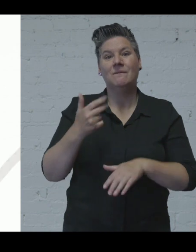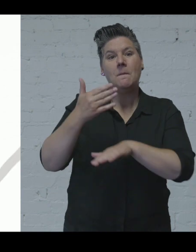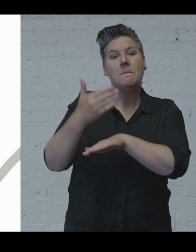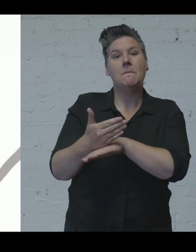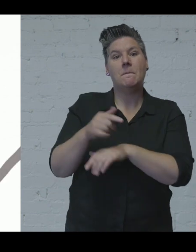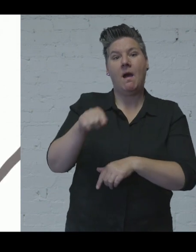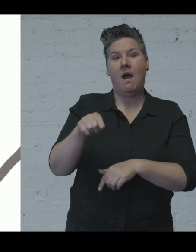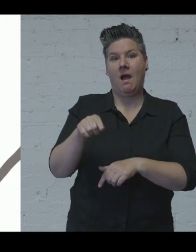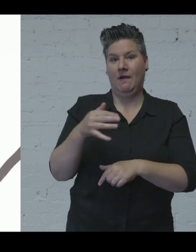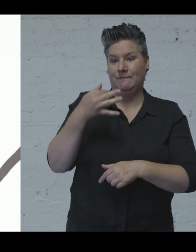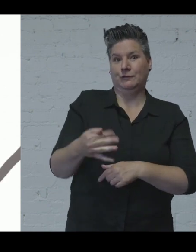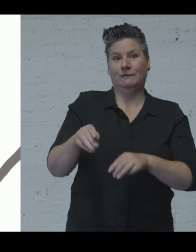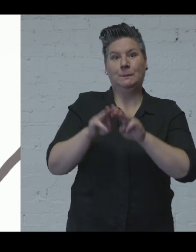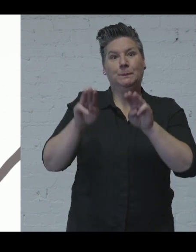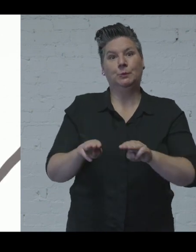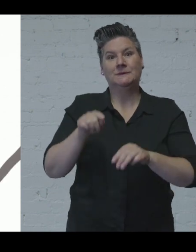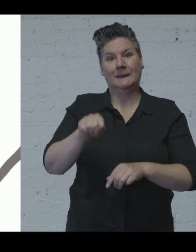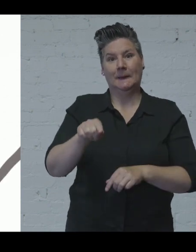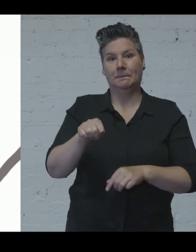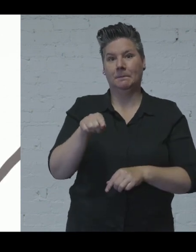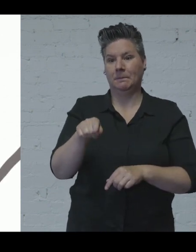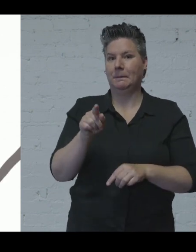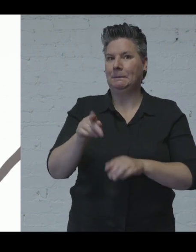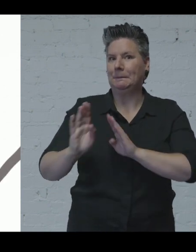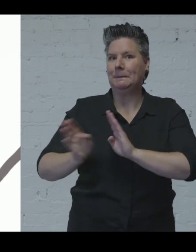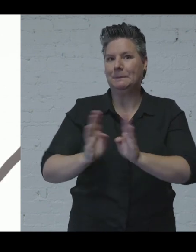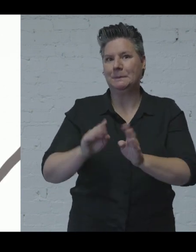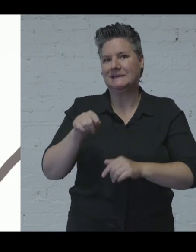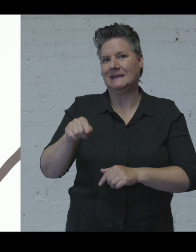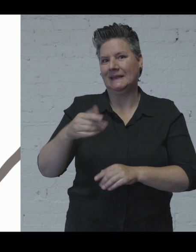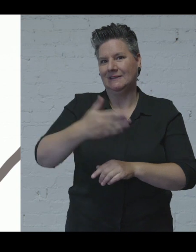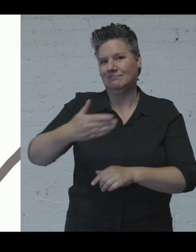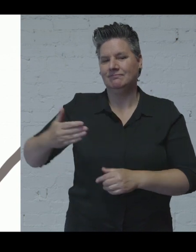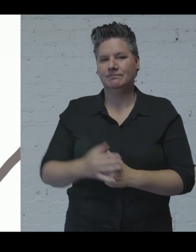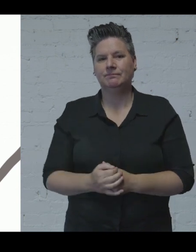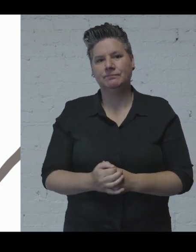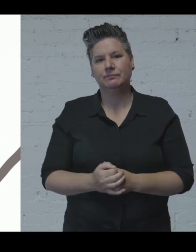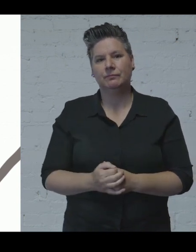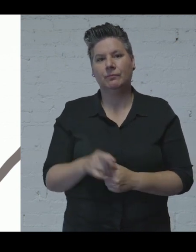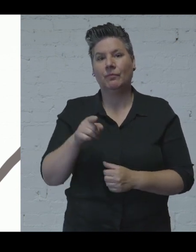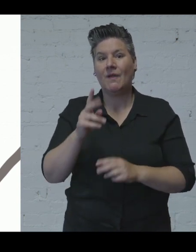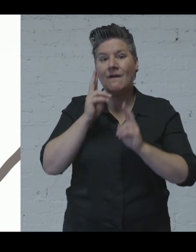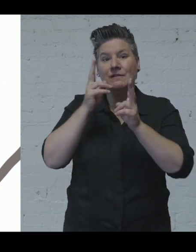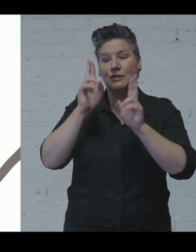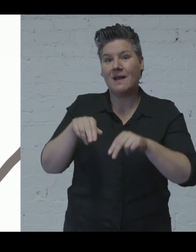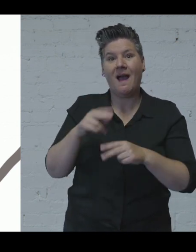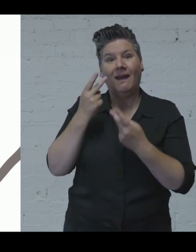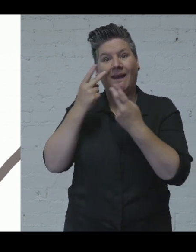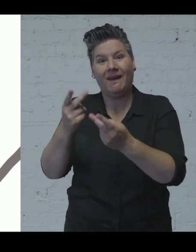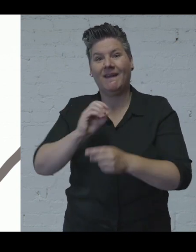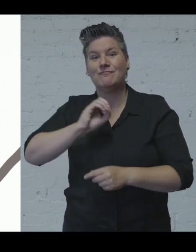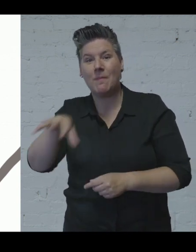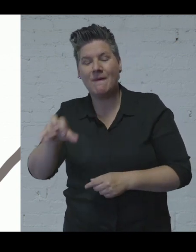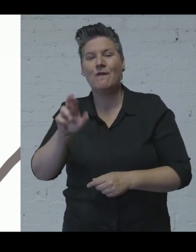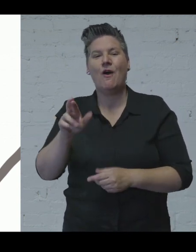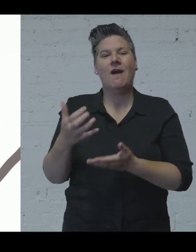There is free parking in the car park immediately in front of the Museum of Free Derry, but this tends to be busy. Visitors can be dropped